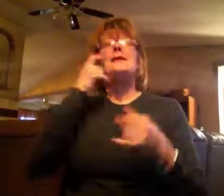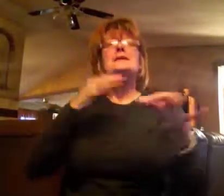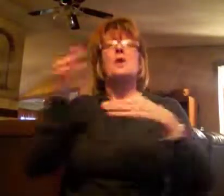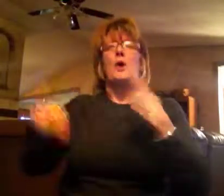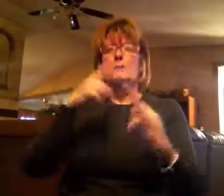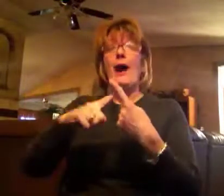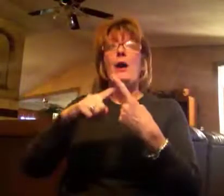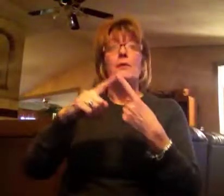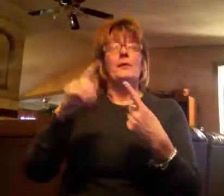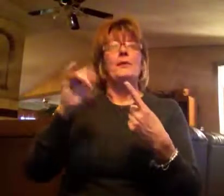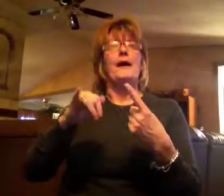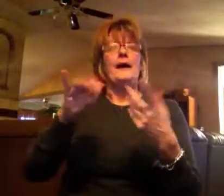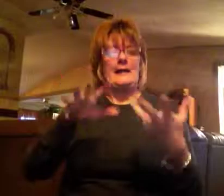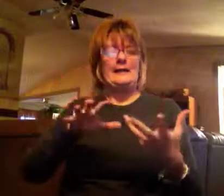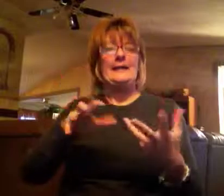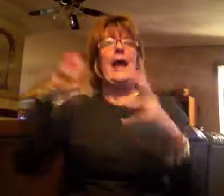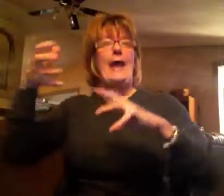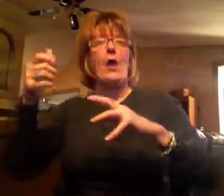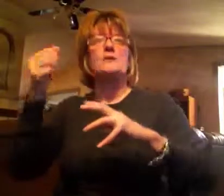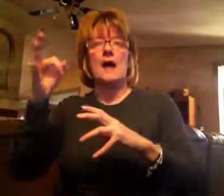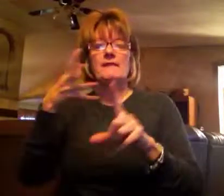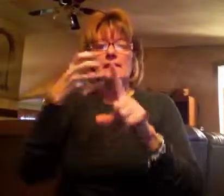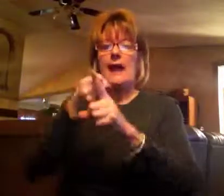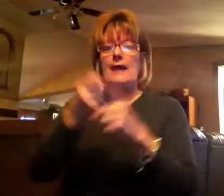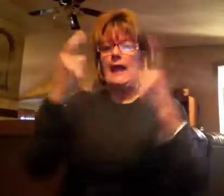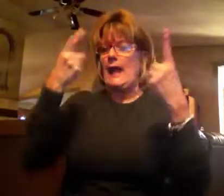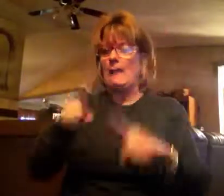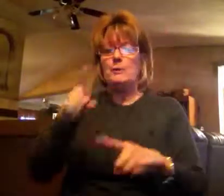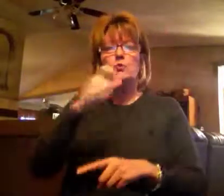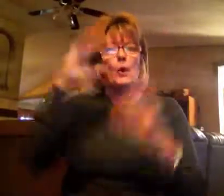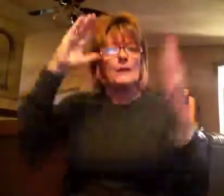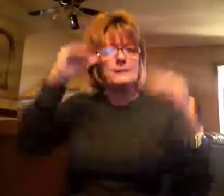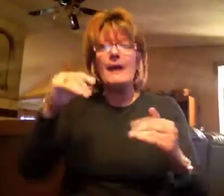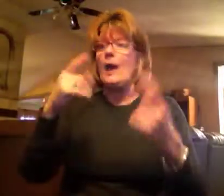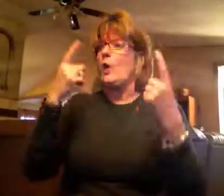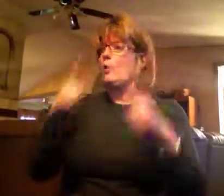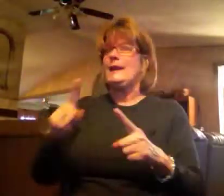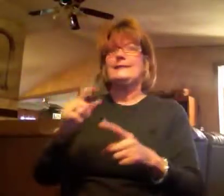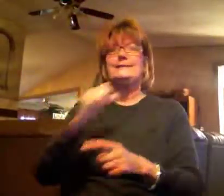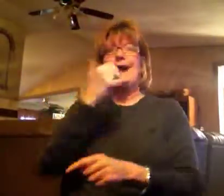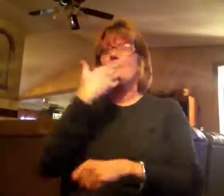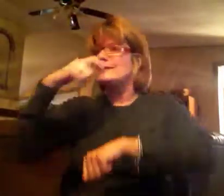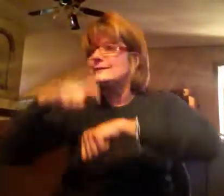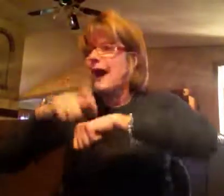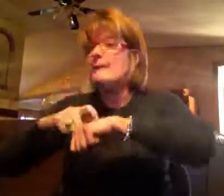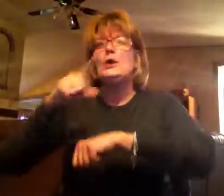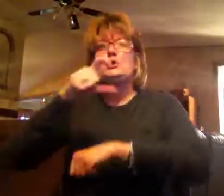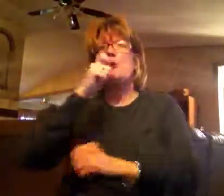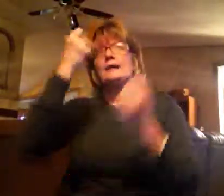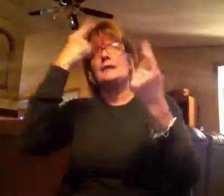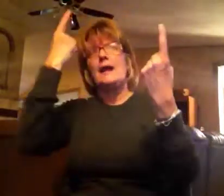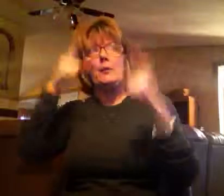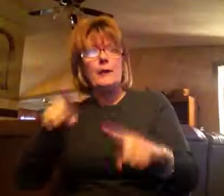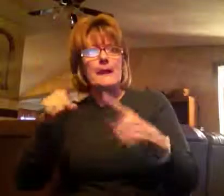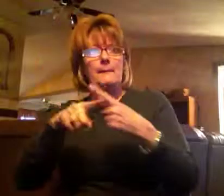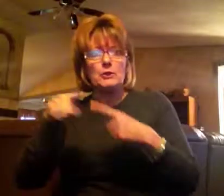attack. It'll happen when you don't expect it, at an inconvenient moment. You're not going to understand exactly what's happening to you. It's